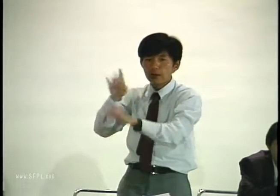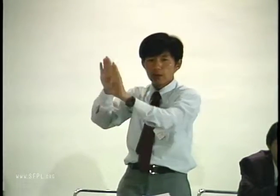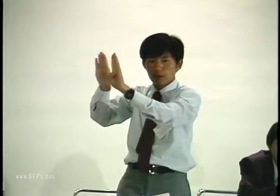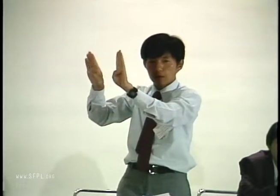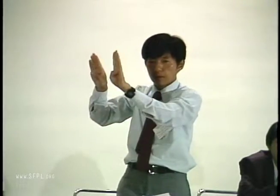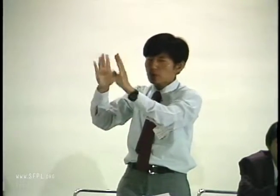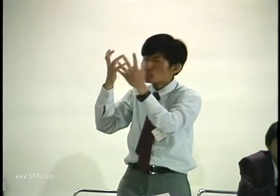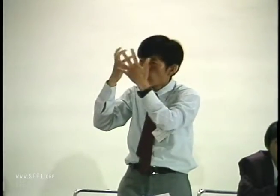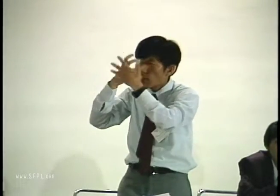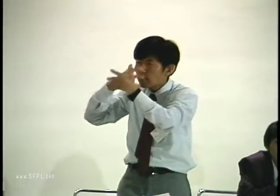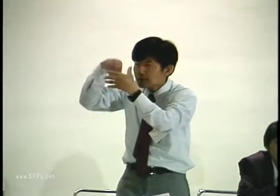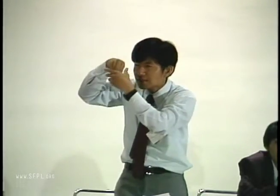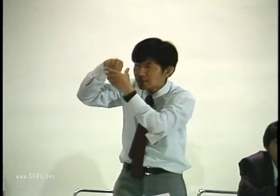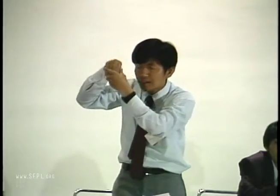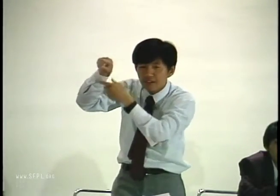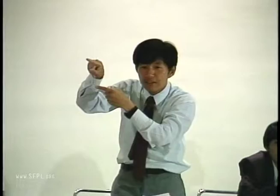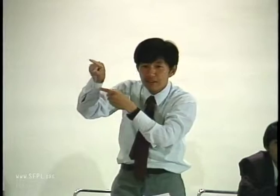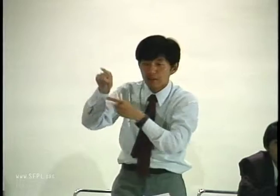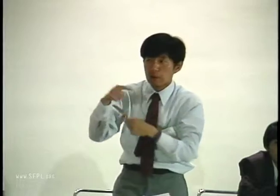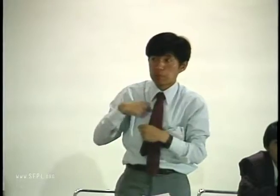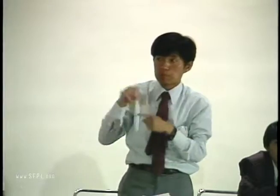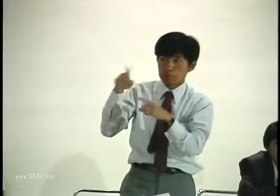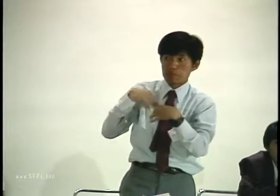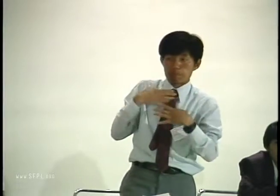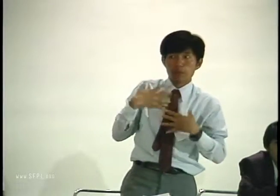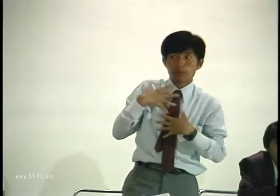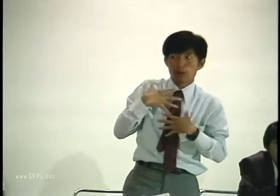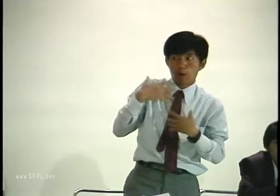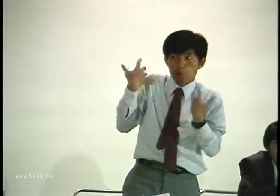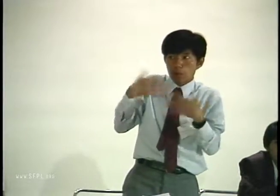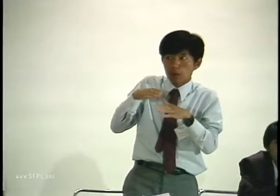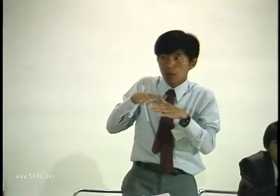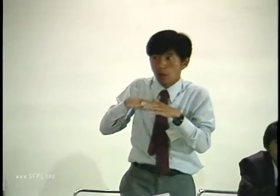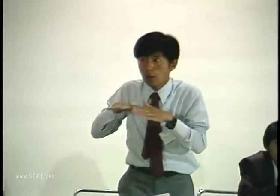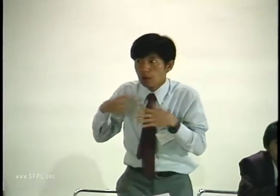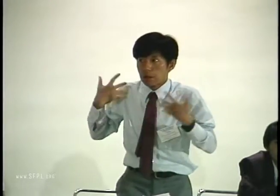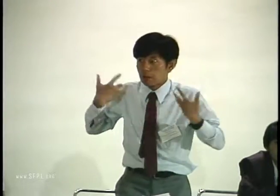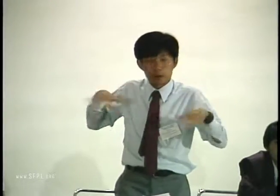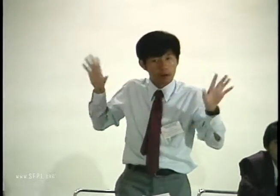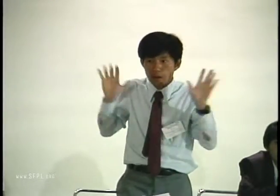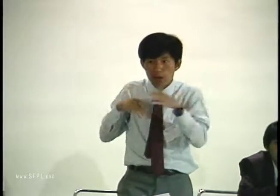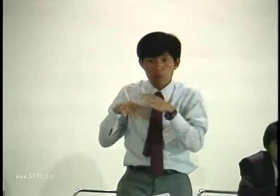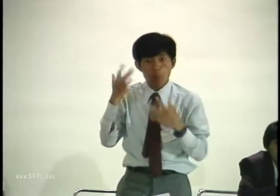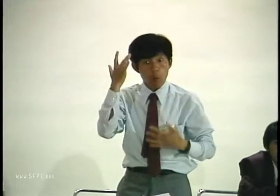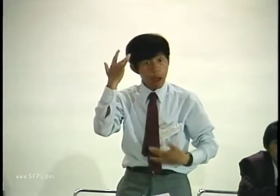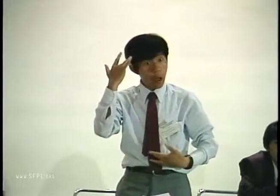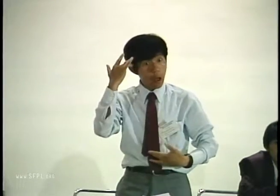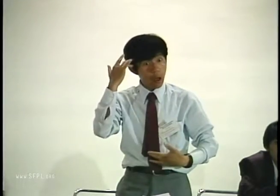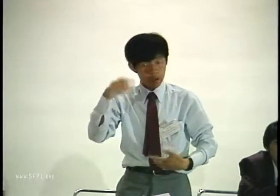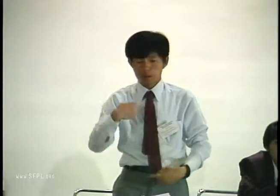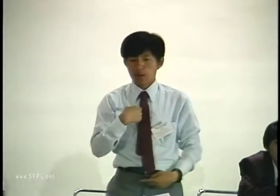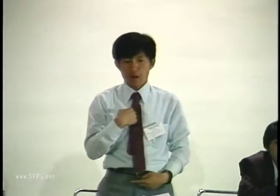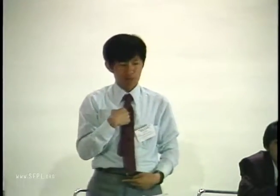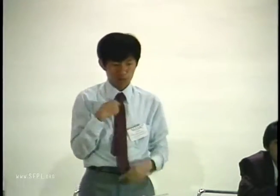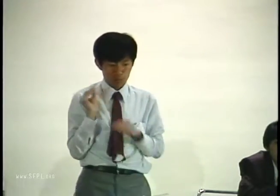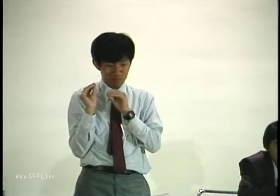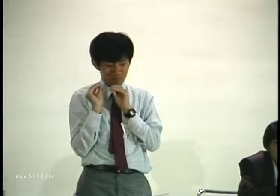of square metal thing, or I could see behind the glass. I don't know. It was kind of intimidating and scary. I wasn't sure what was going on